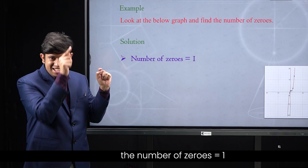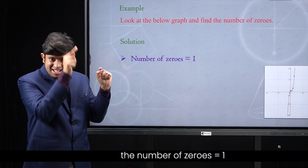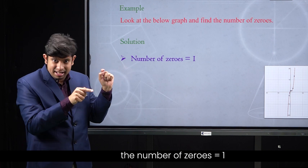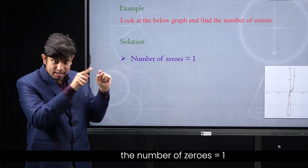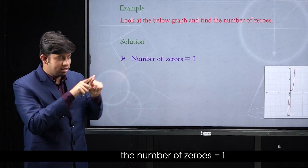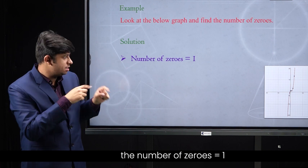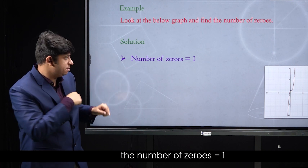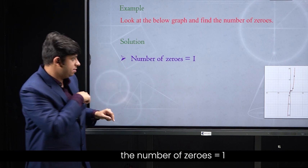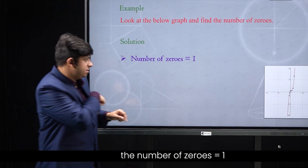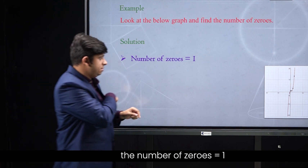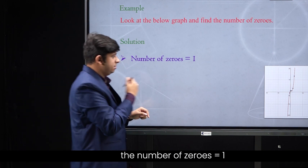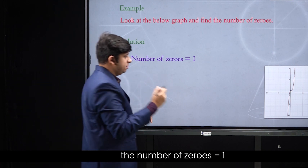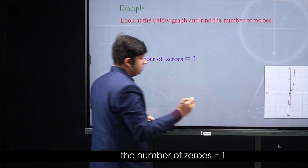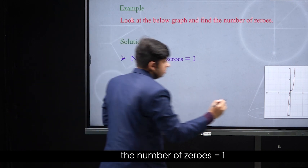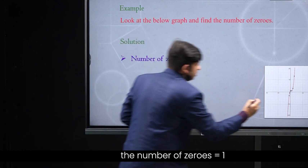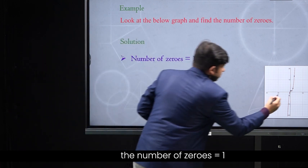number of zeros is equal to 1.